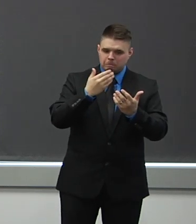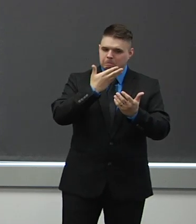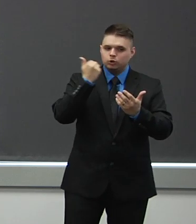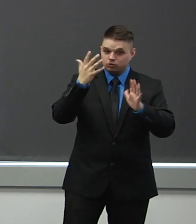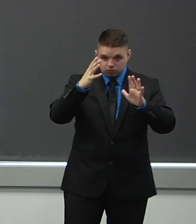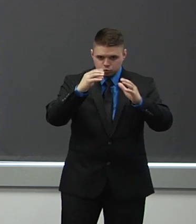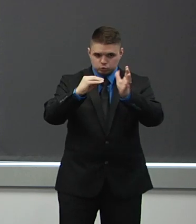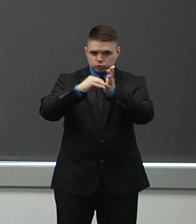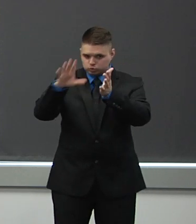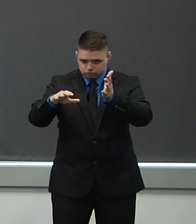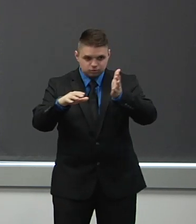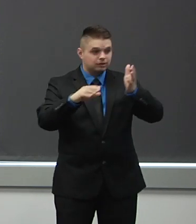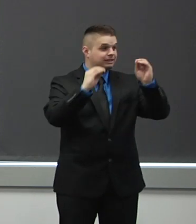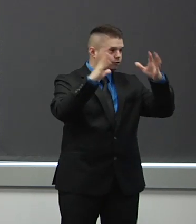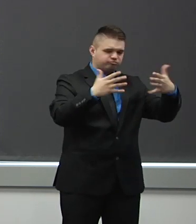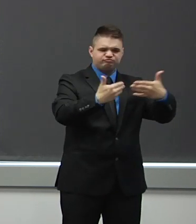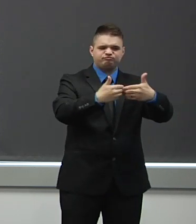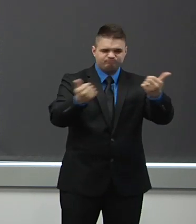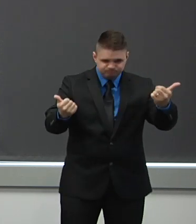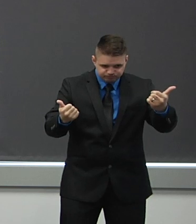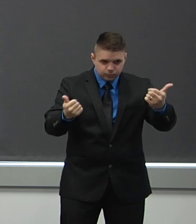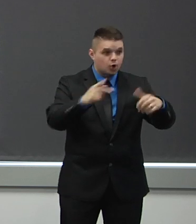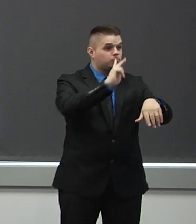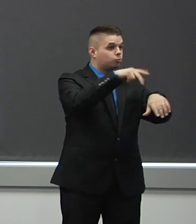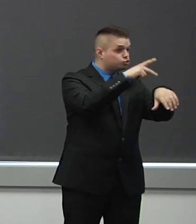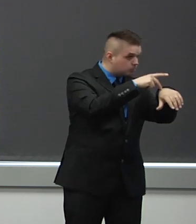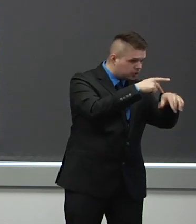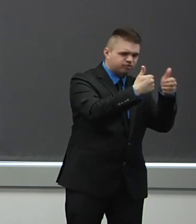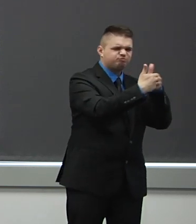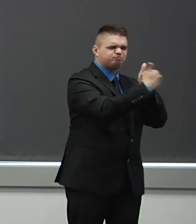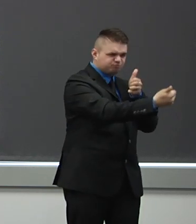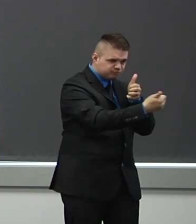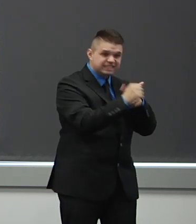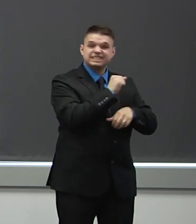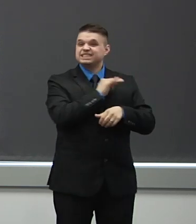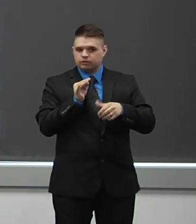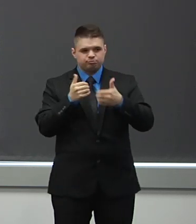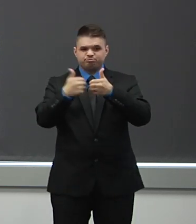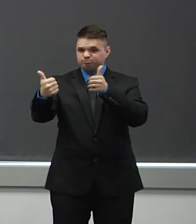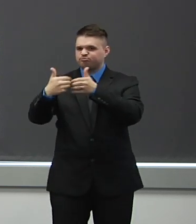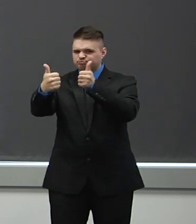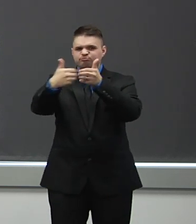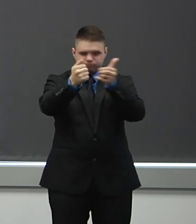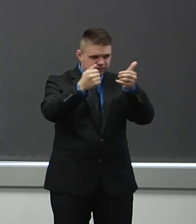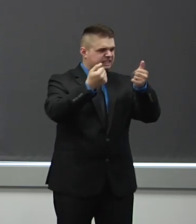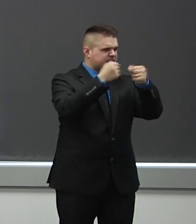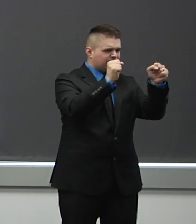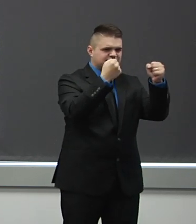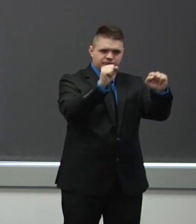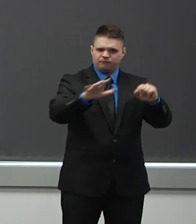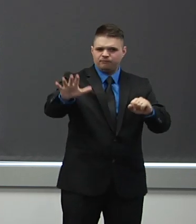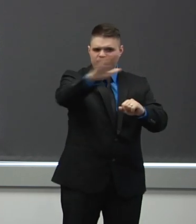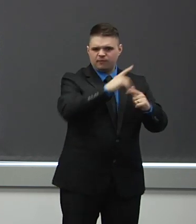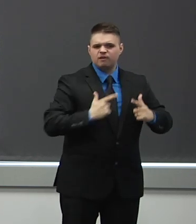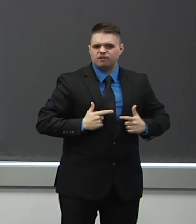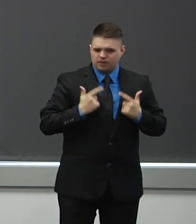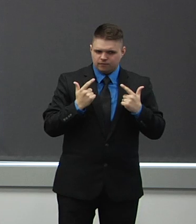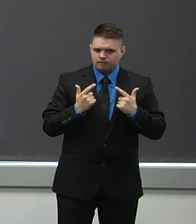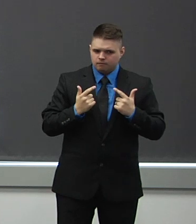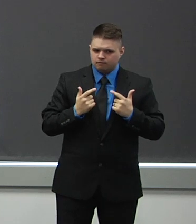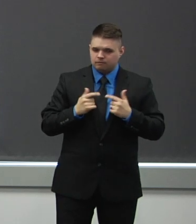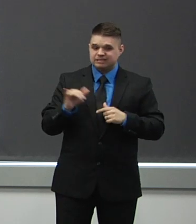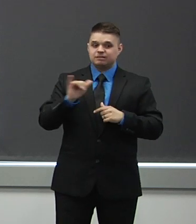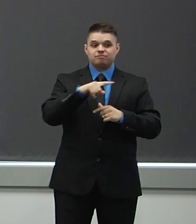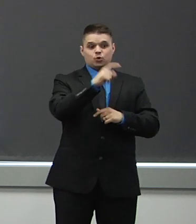teachers, principals, and school staff safe as well. There are also operating costs to schools